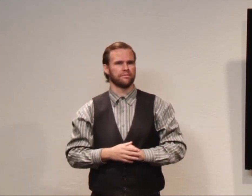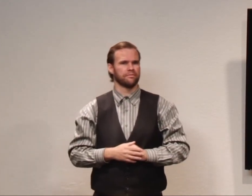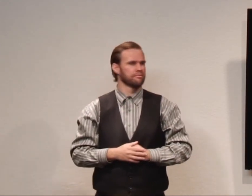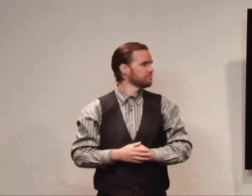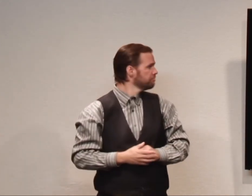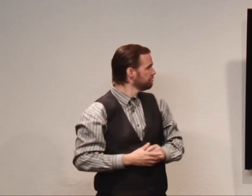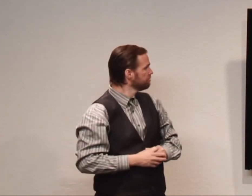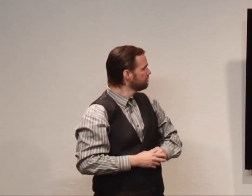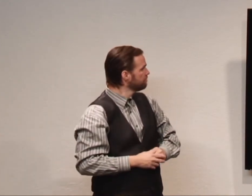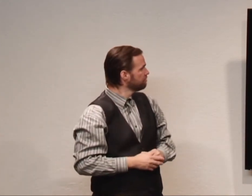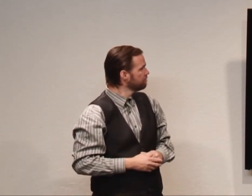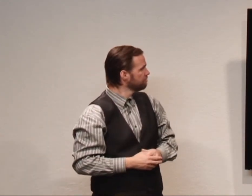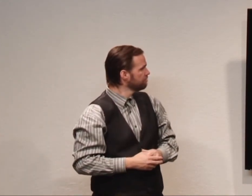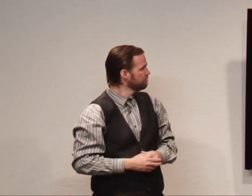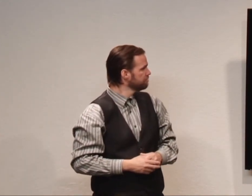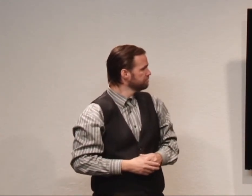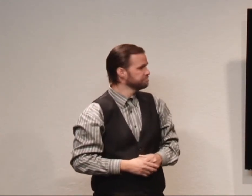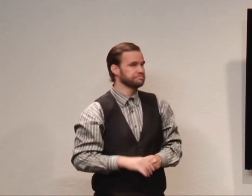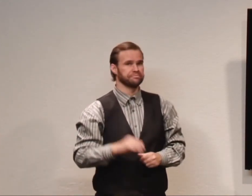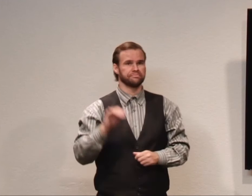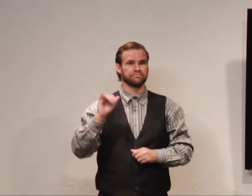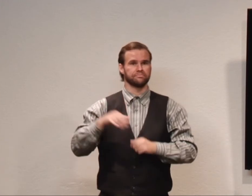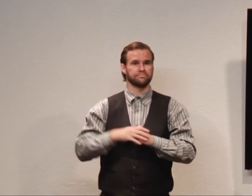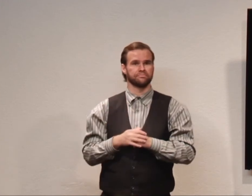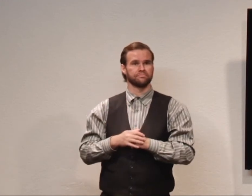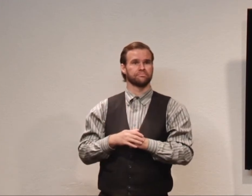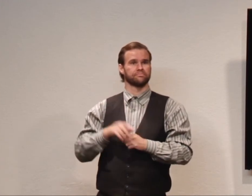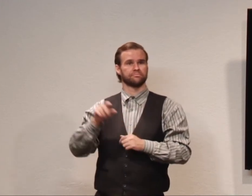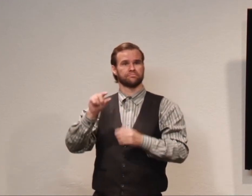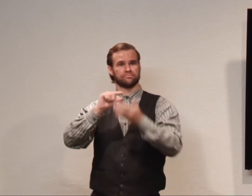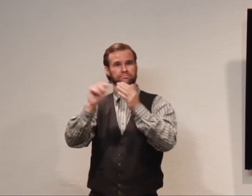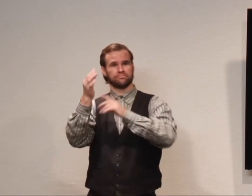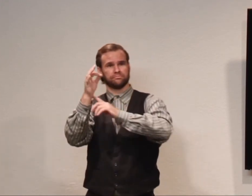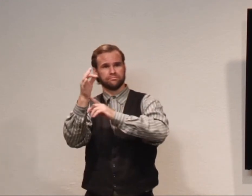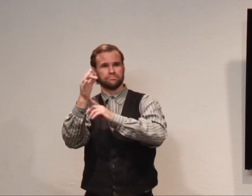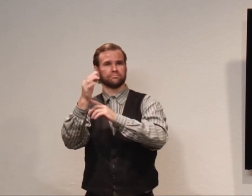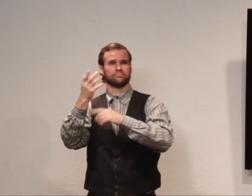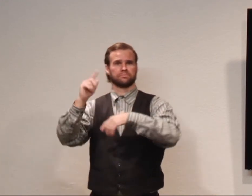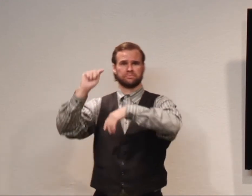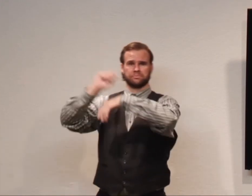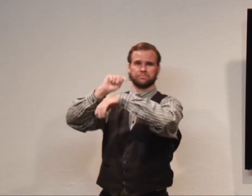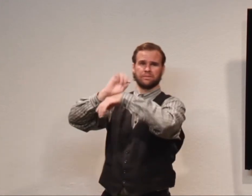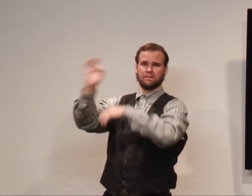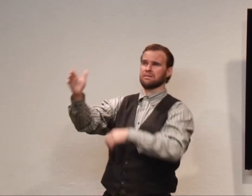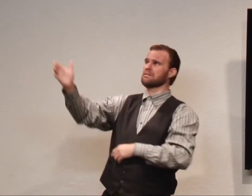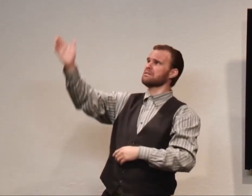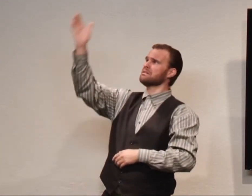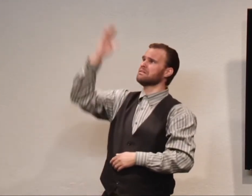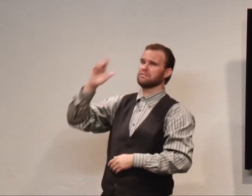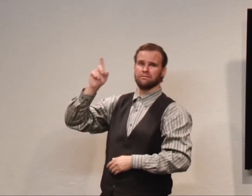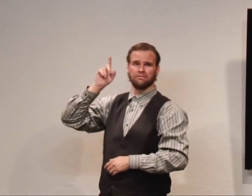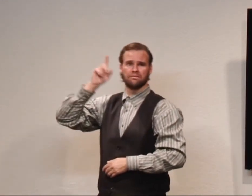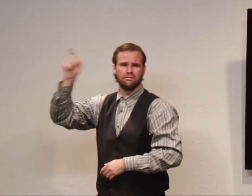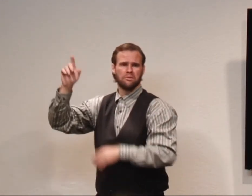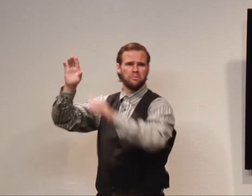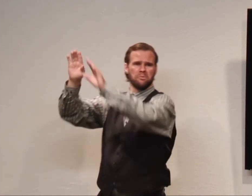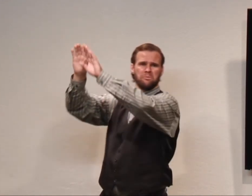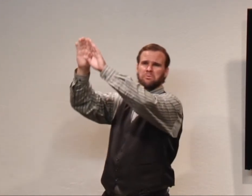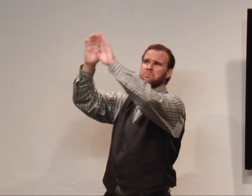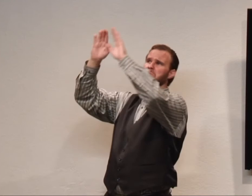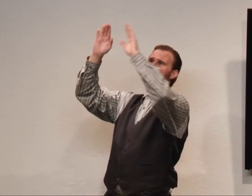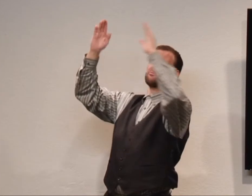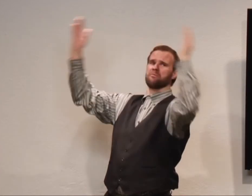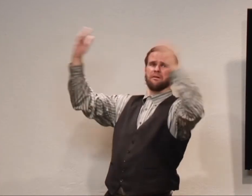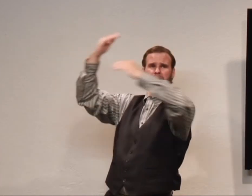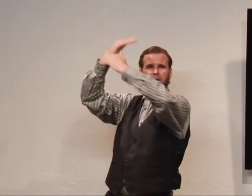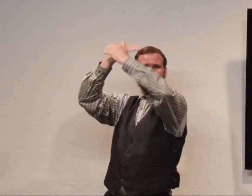And then Revelation chapter 11, verse 19. The temple of God was opened in heaven, and the ark of his covenant was seen in